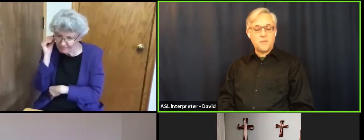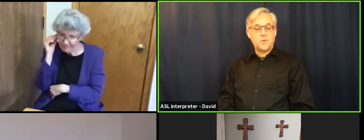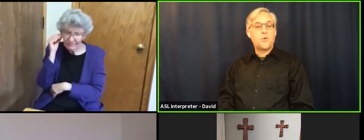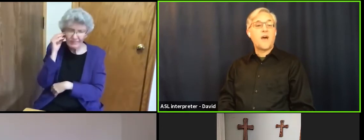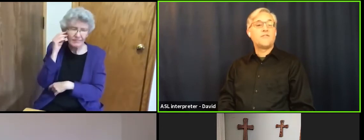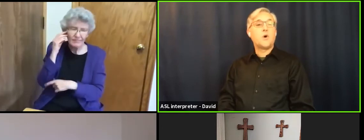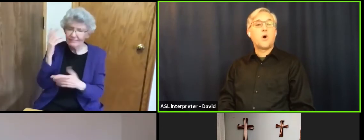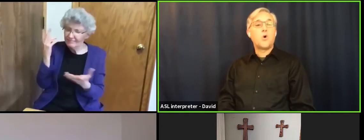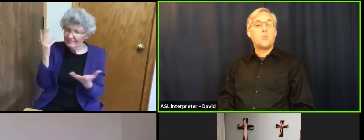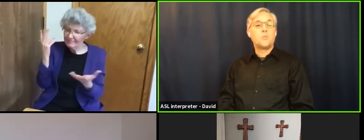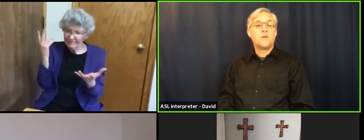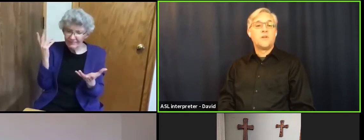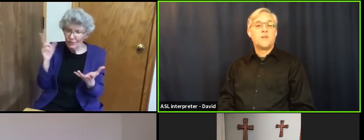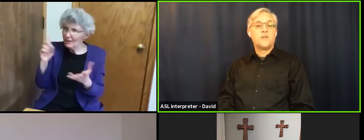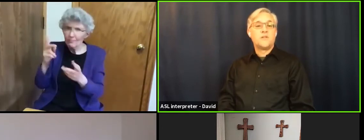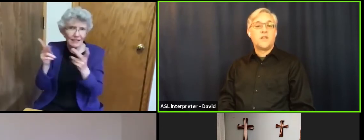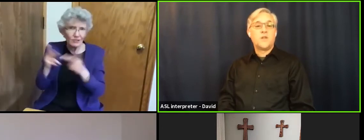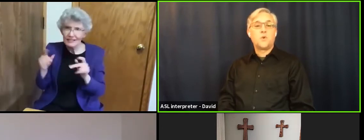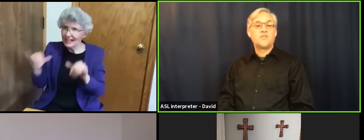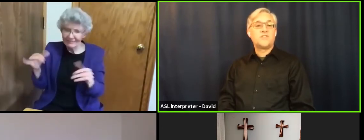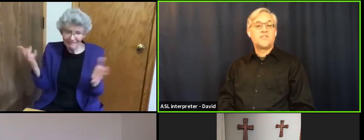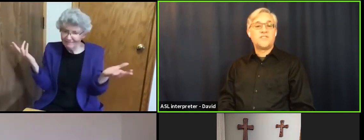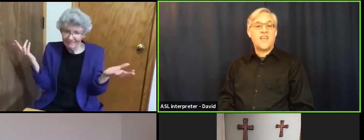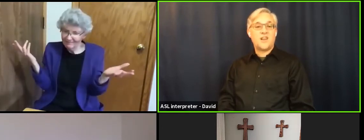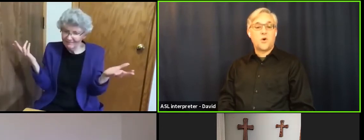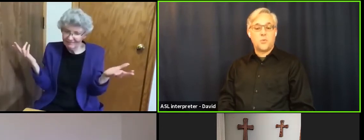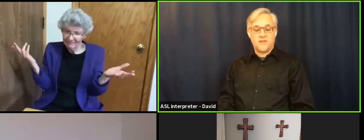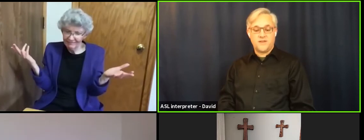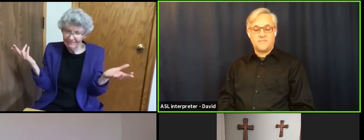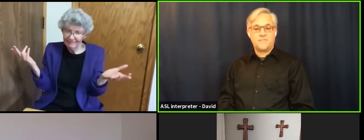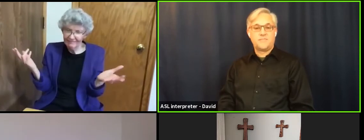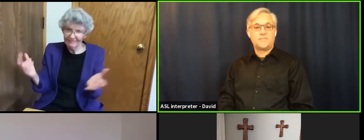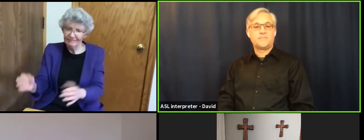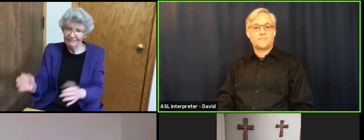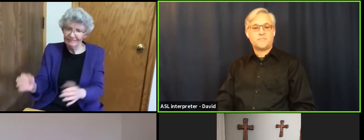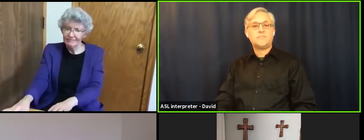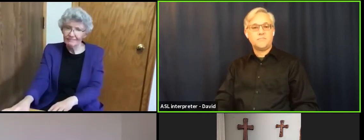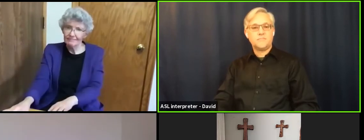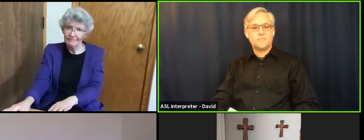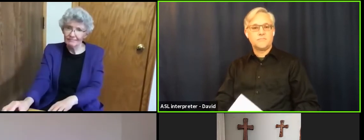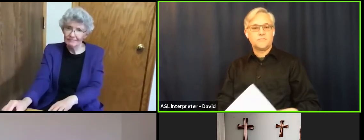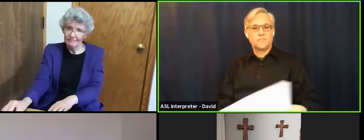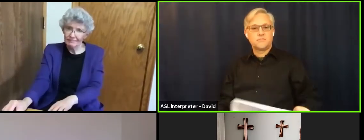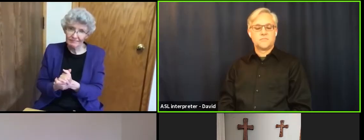for the people who have no home in which to stay at home in,